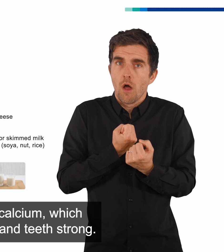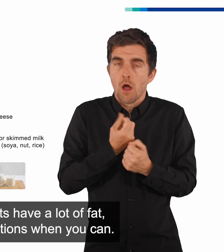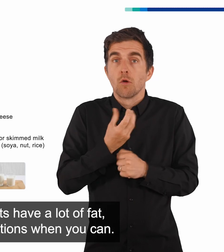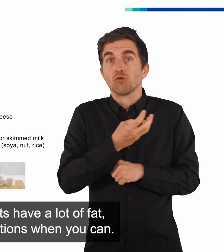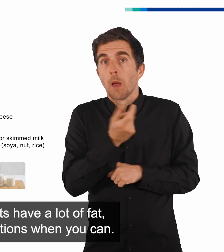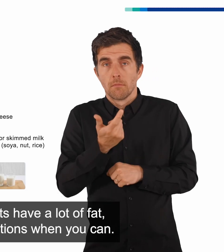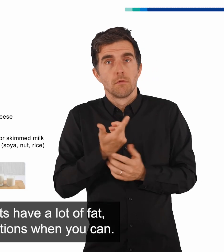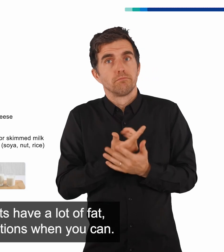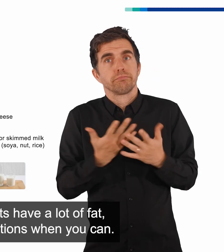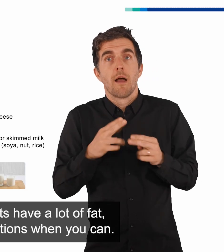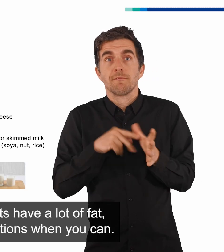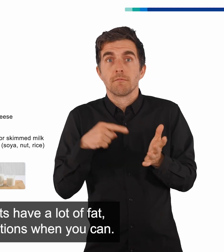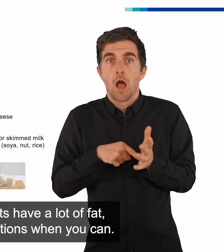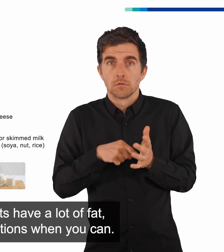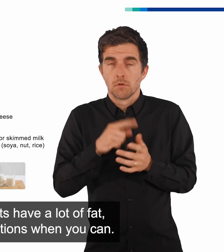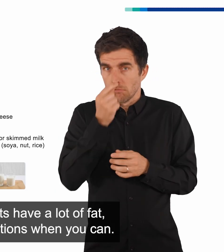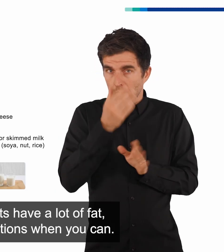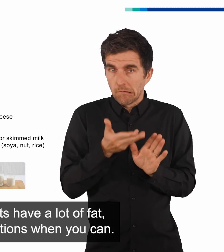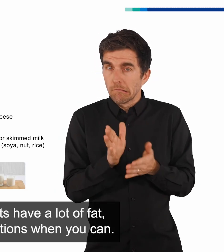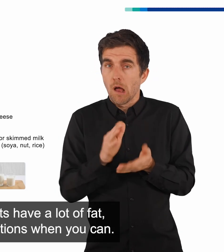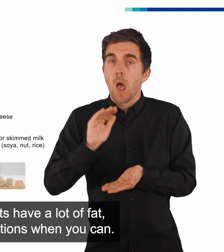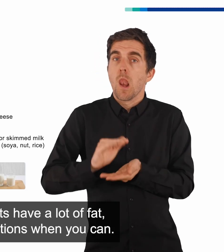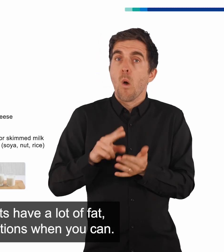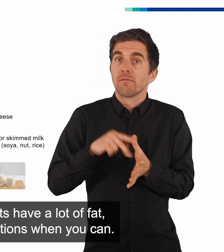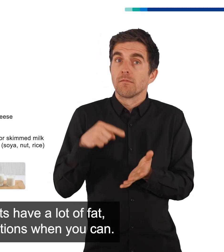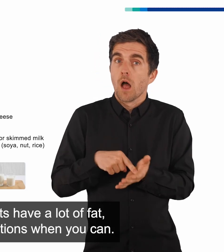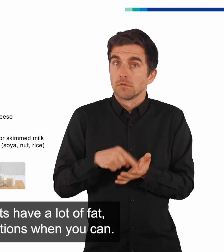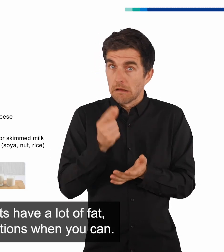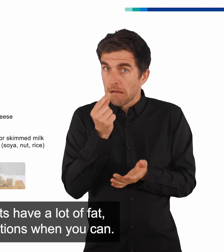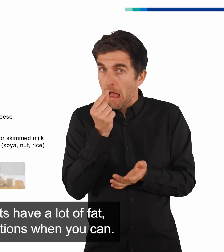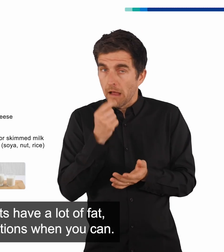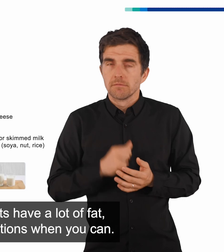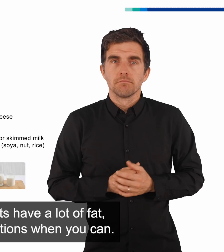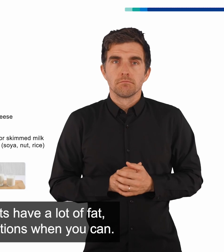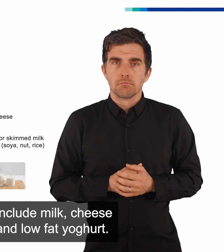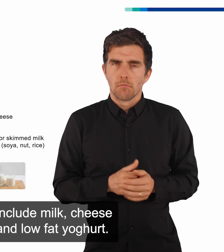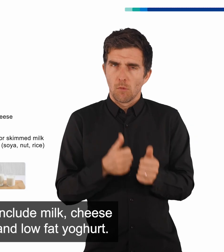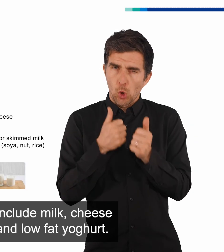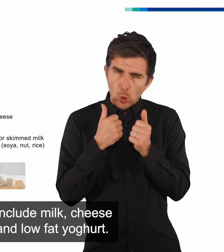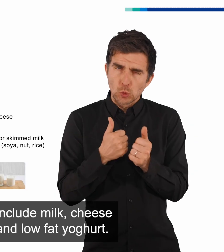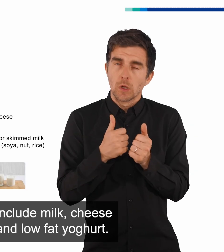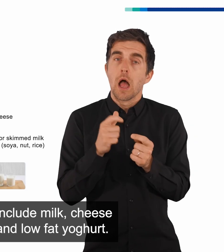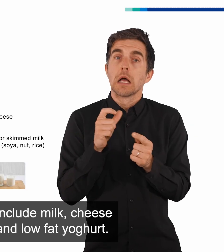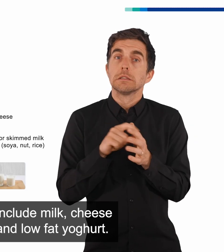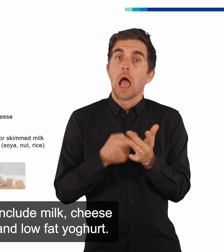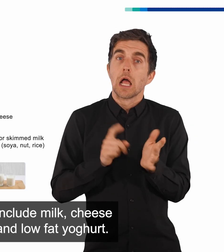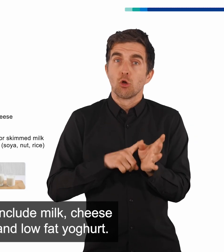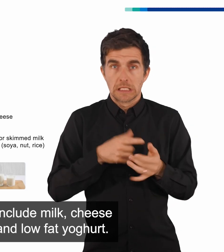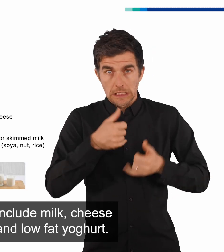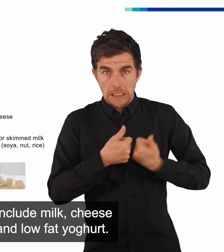low-fat options when you can. Good dairy options include milk, cheese, but not too much, and